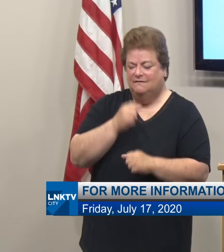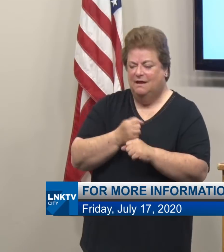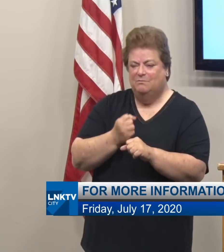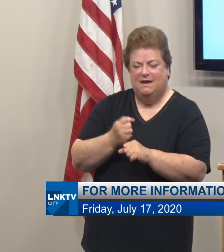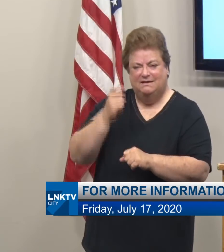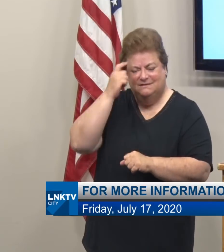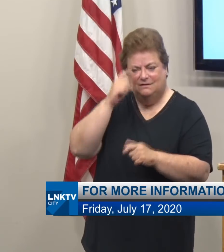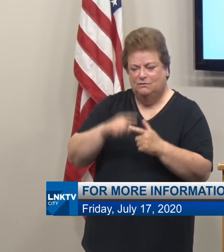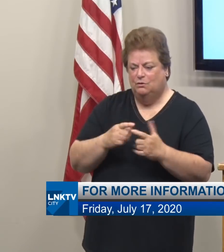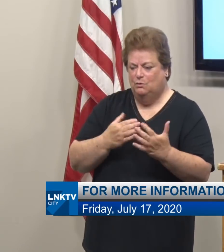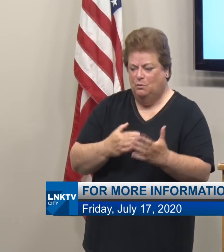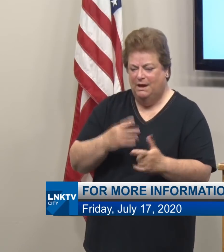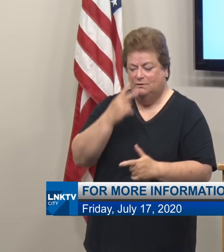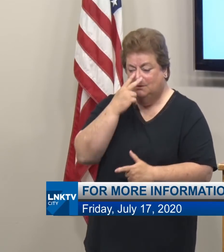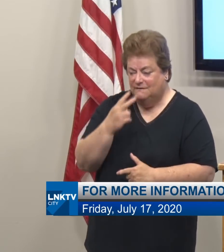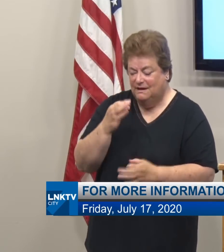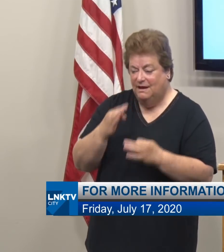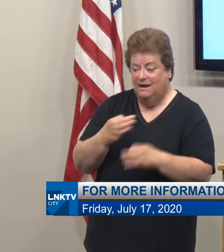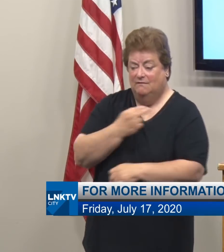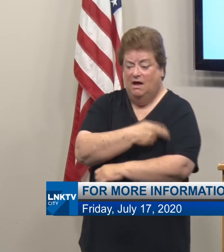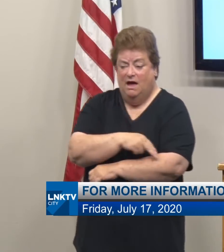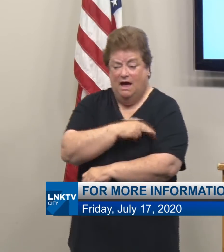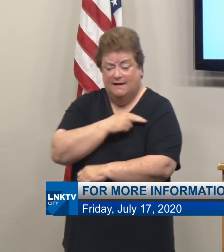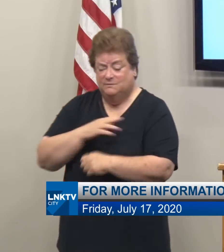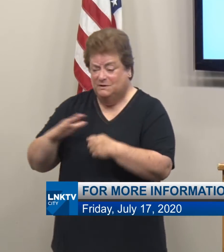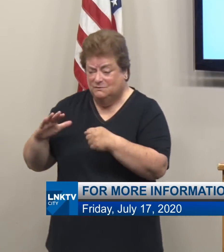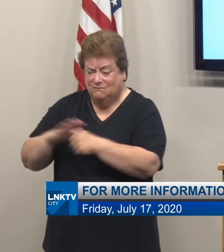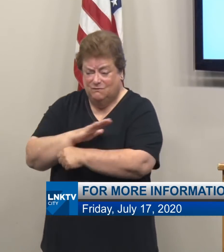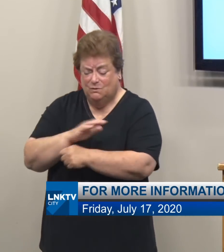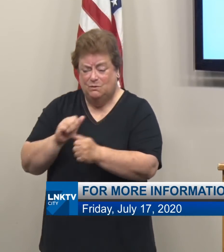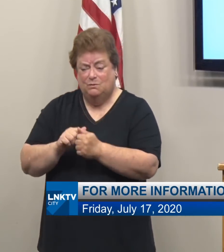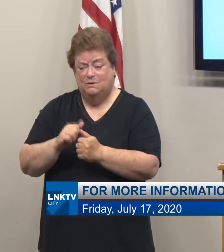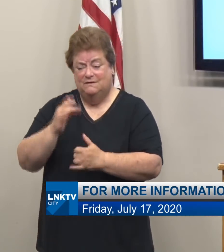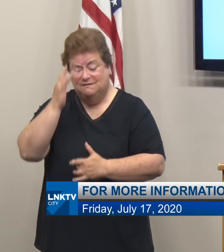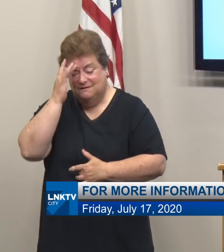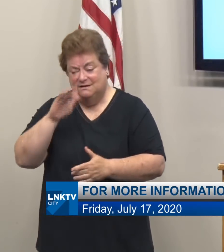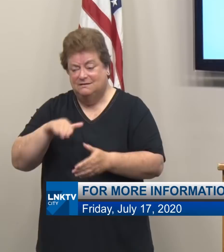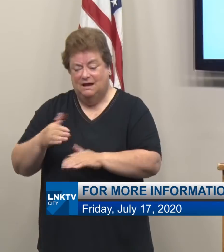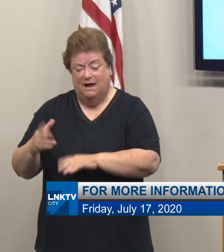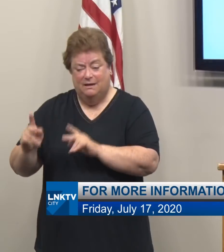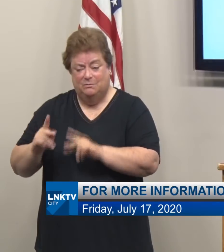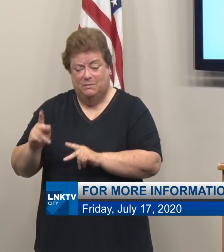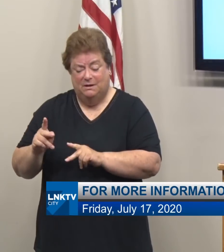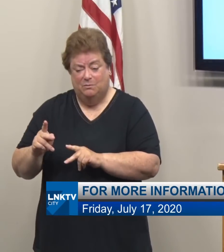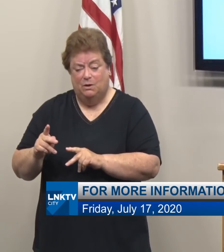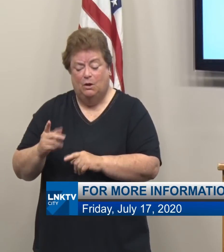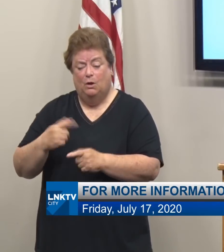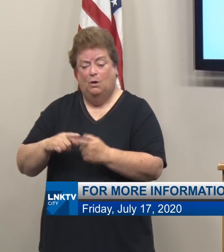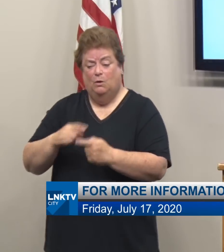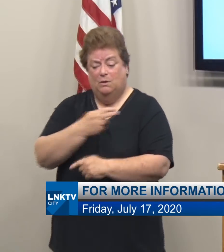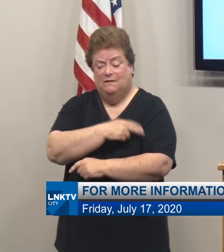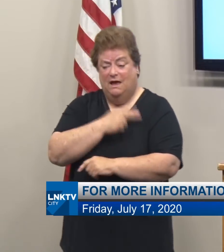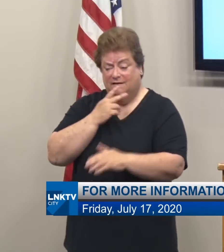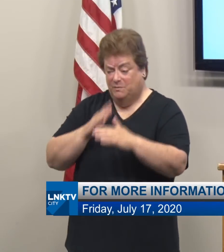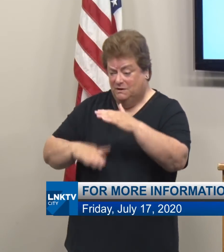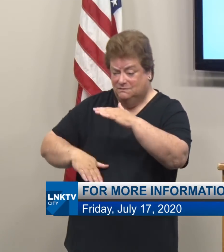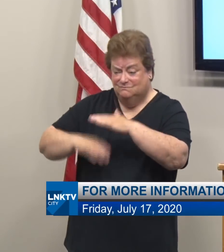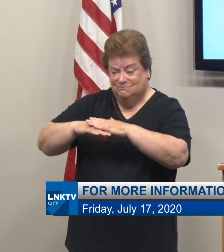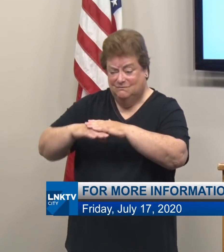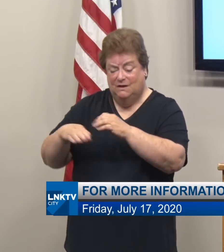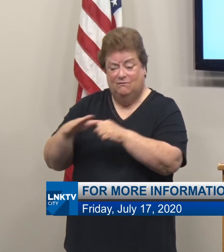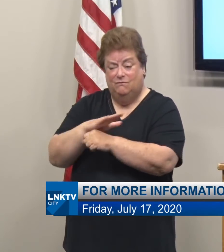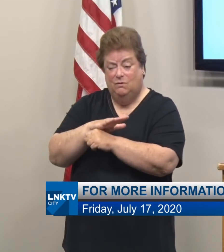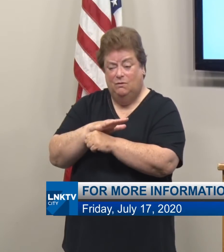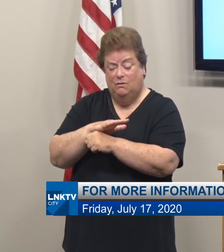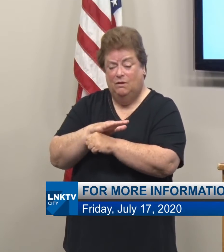wait until we see our hospitals overflowing with sick and dying people. By the time hospital capacity is maxed out, it's very,